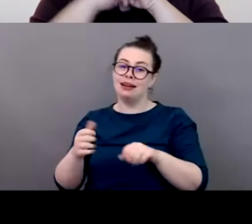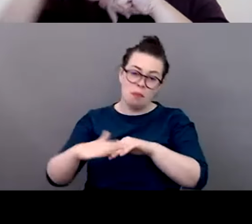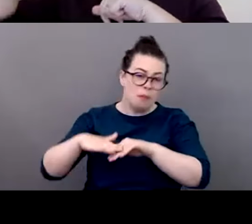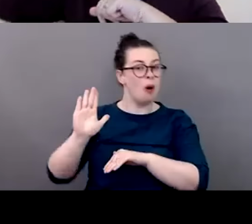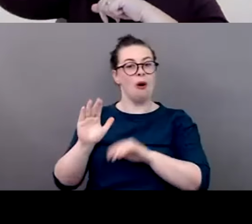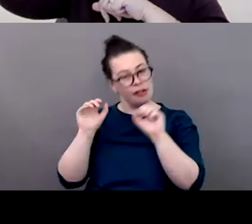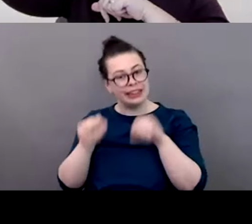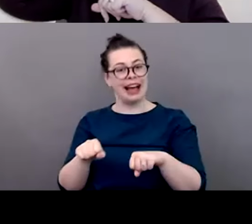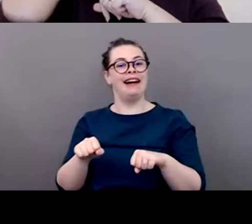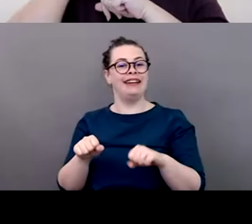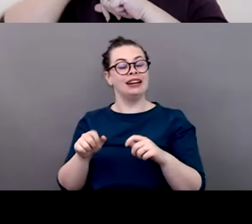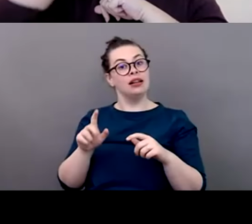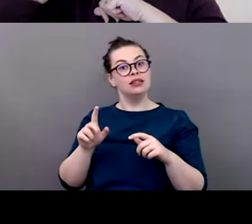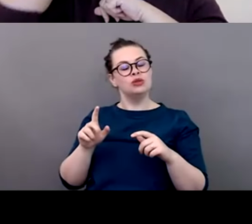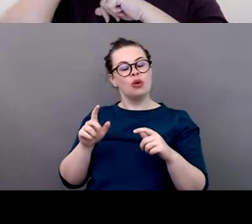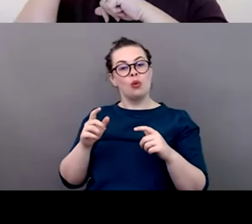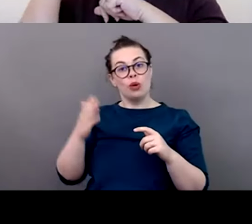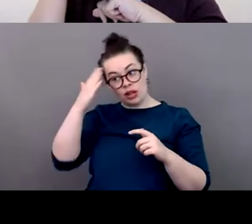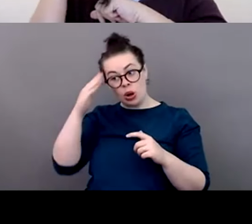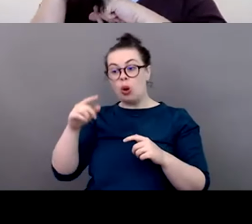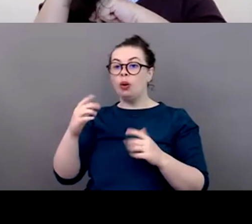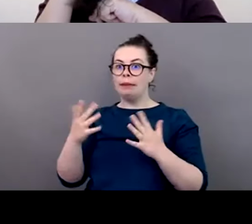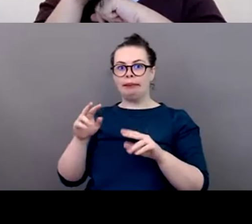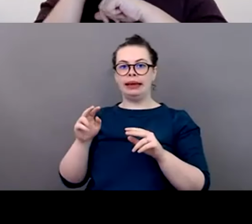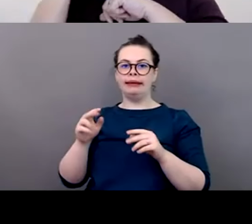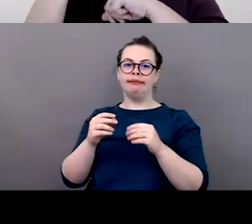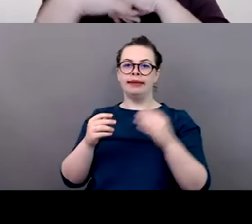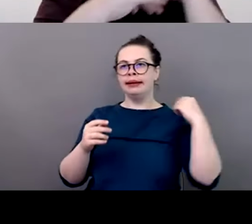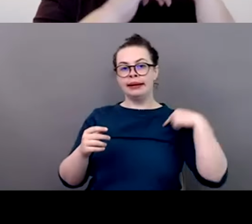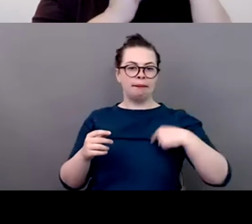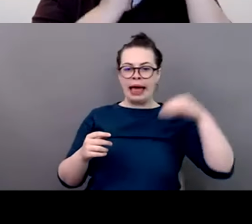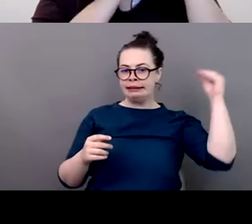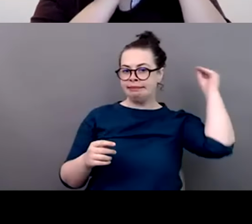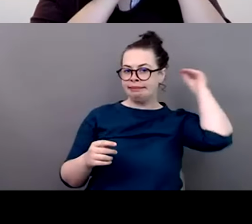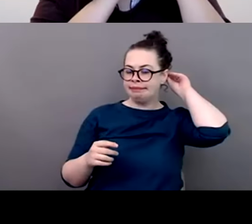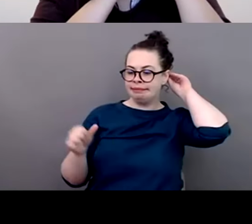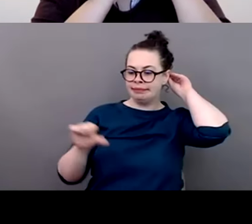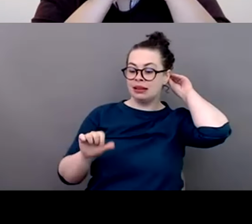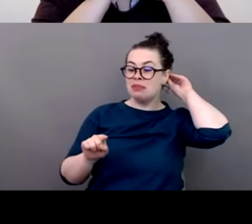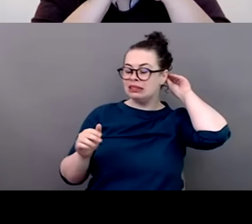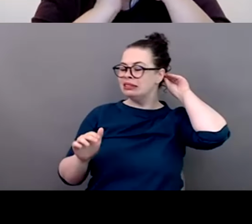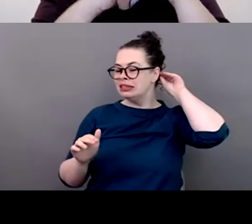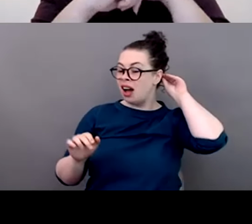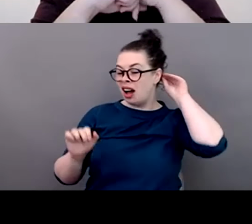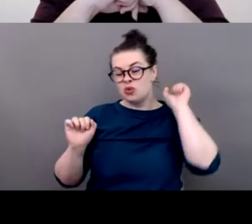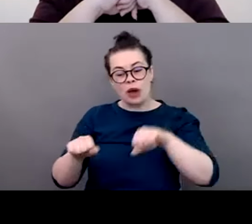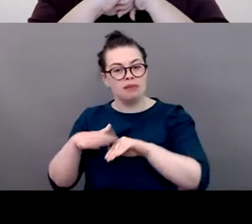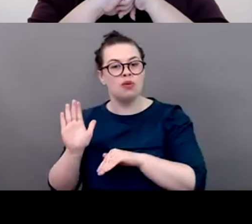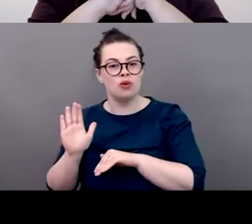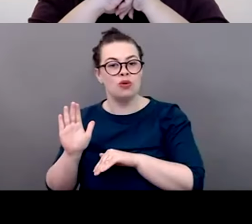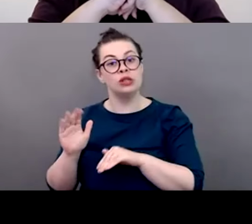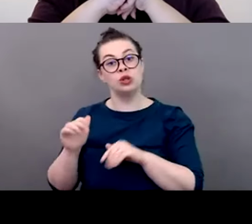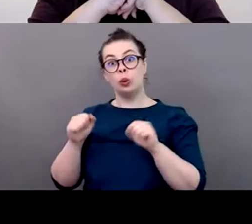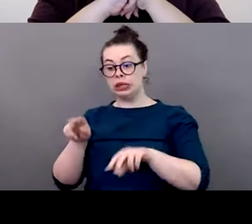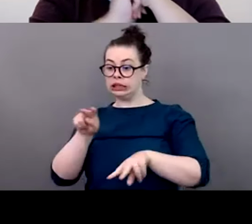confidence as a committee member to go forward and say, and we do ask and recommend to this country that you do this and